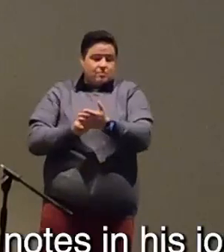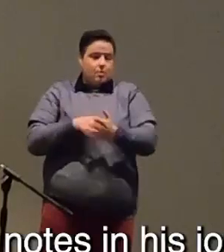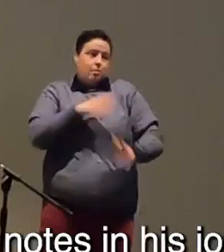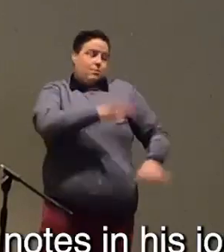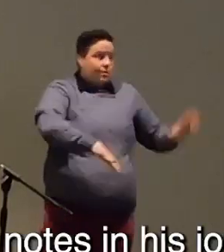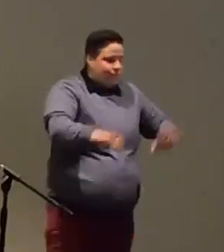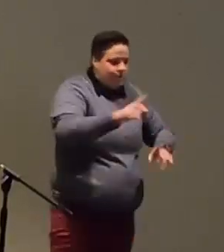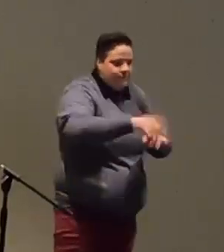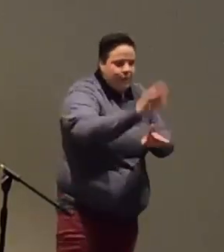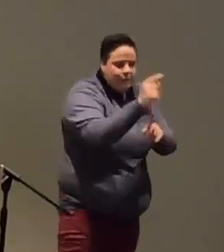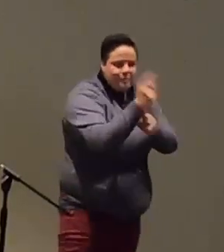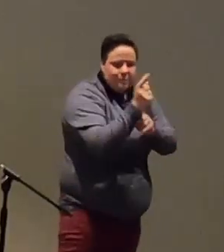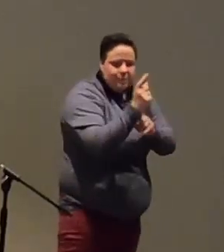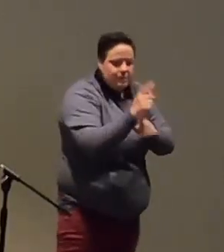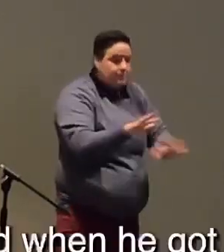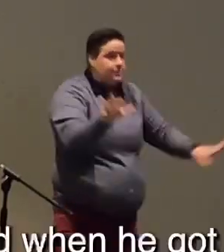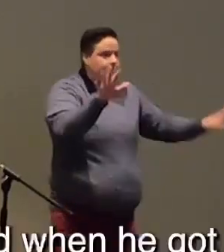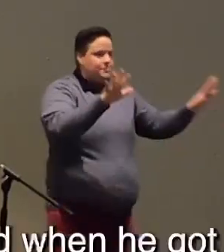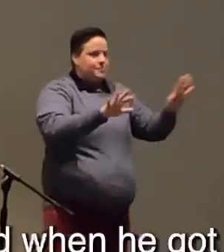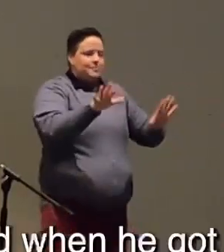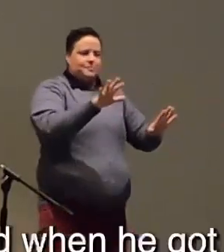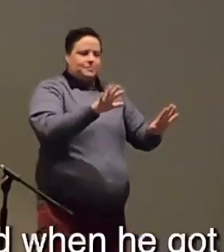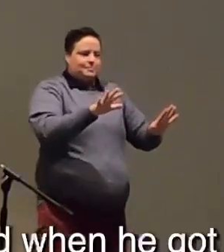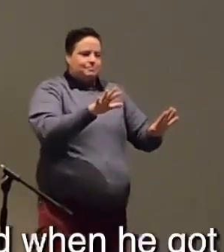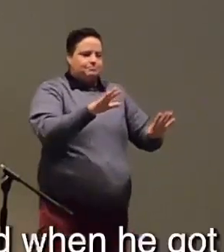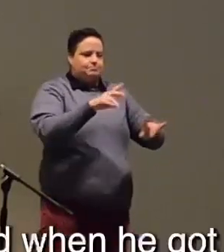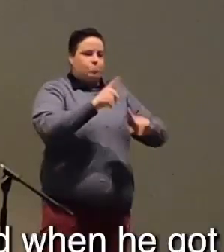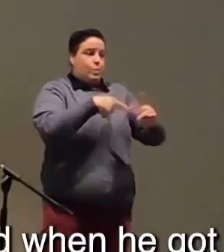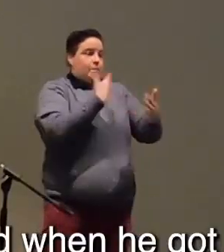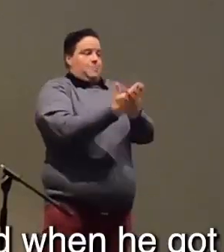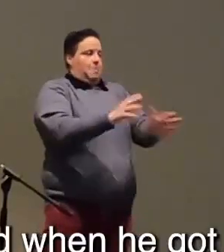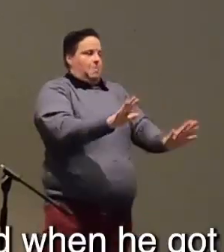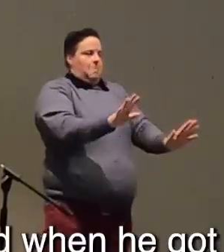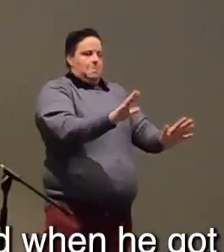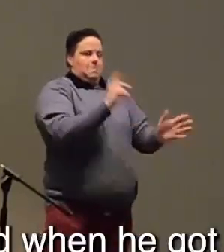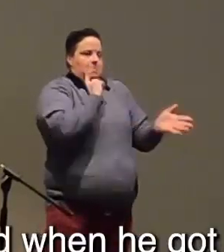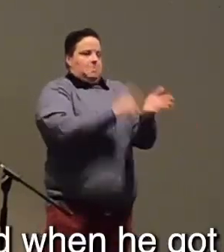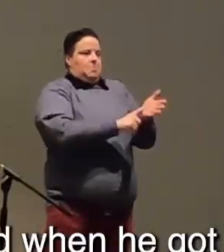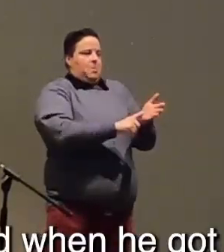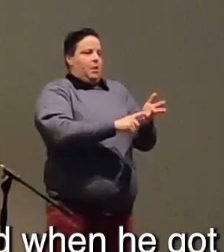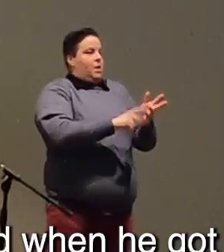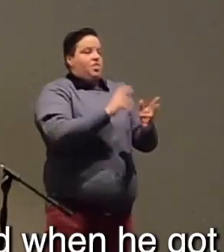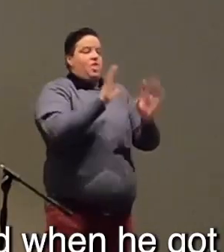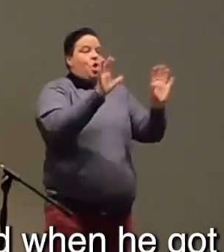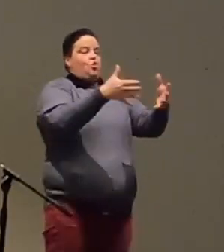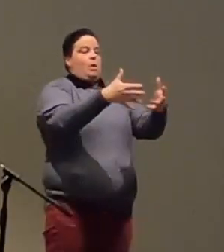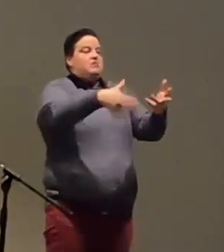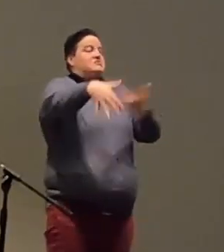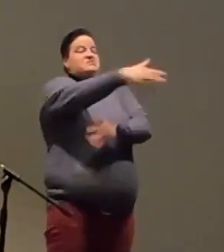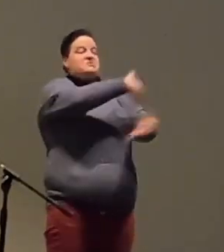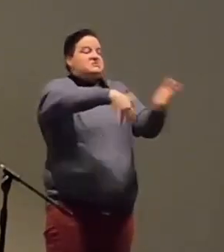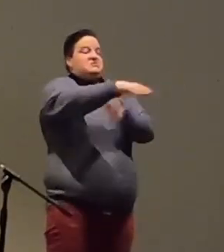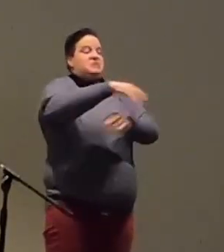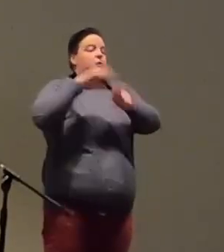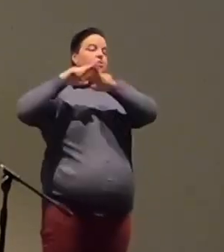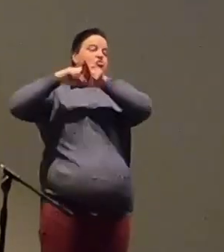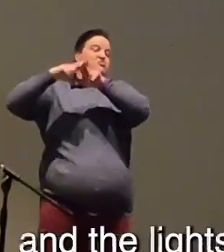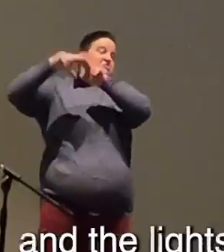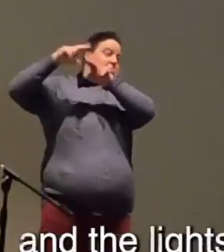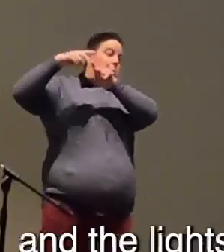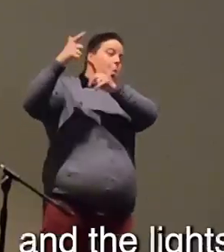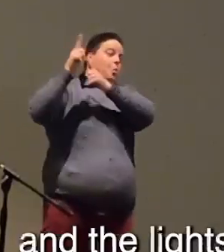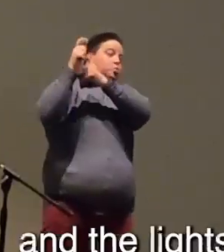upon this moment, and it really, when he got there, he noted the frenzy of the crowd, the speed of the